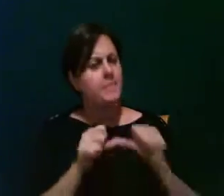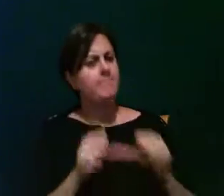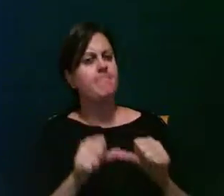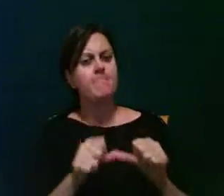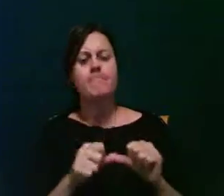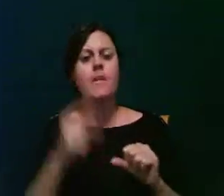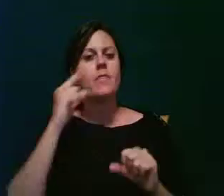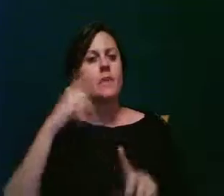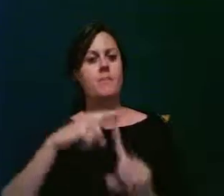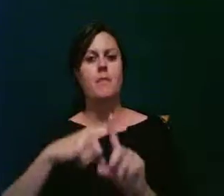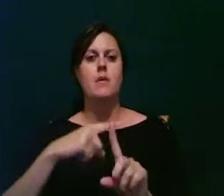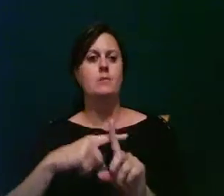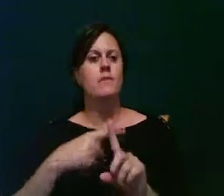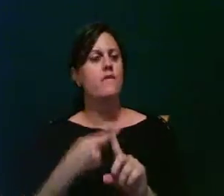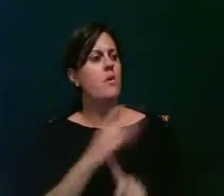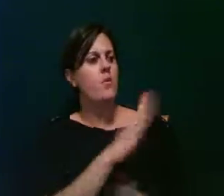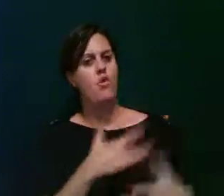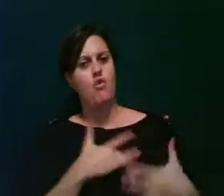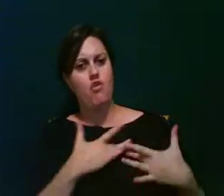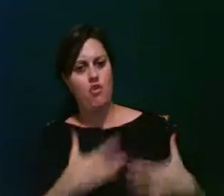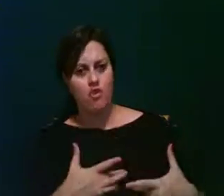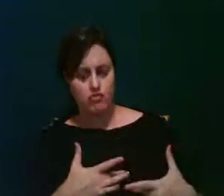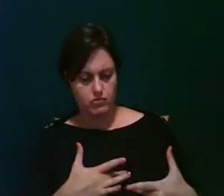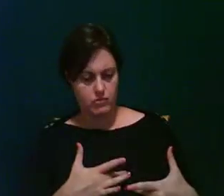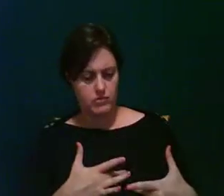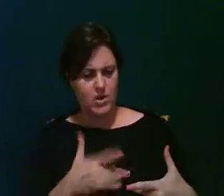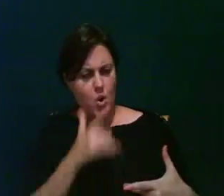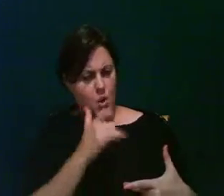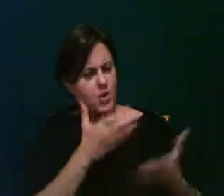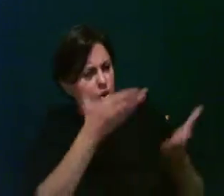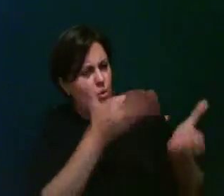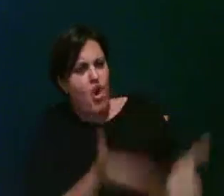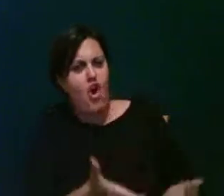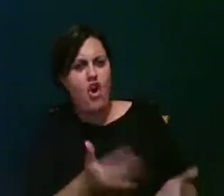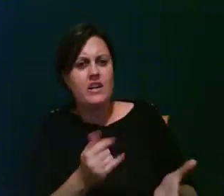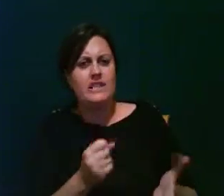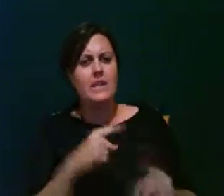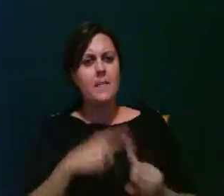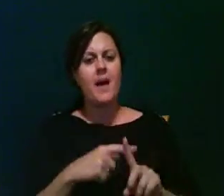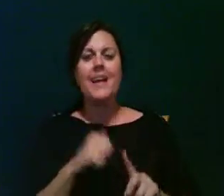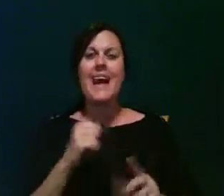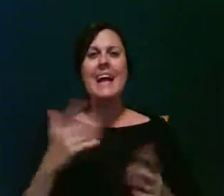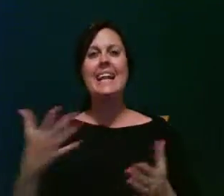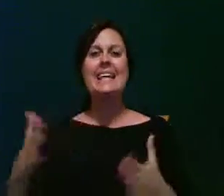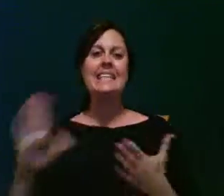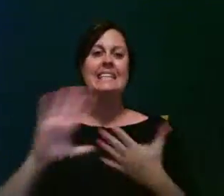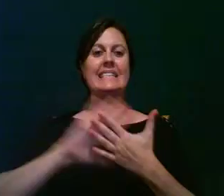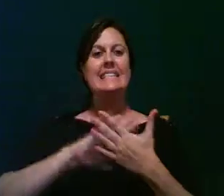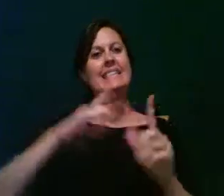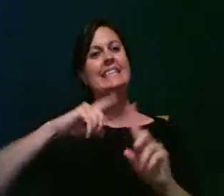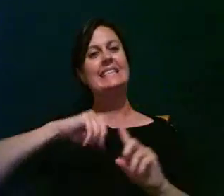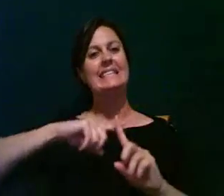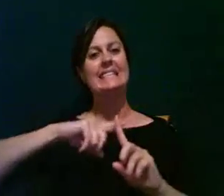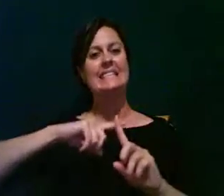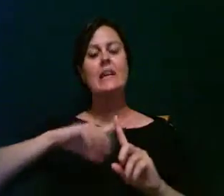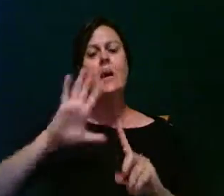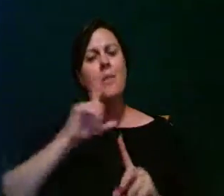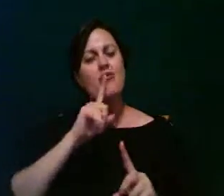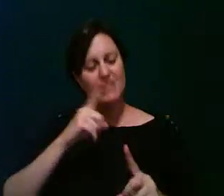positiveness from the heart. Like who you are is positive, not like trying to be positive. Don't you really find that kind